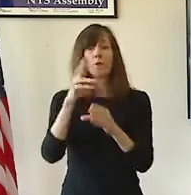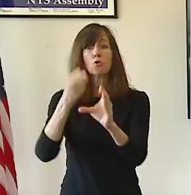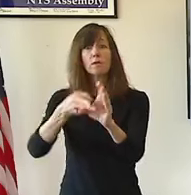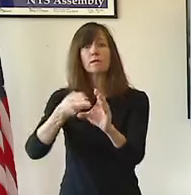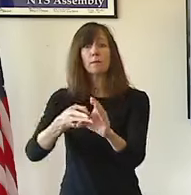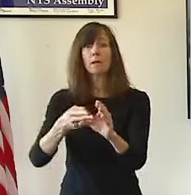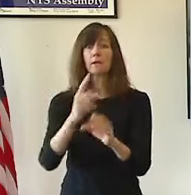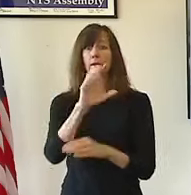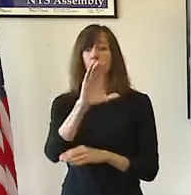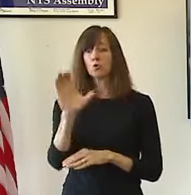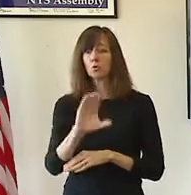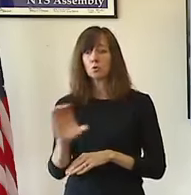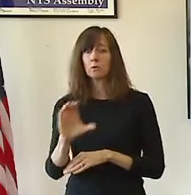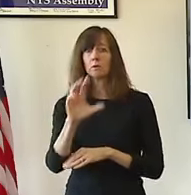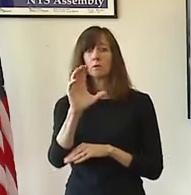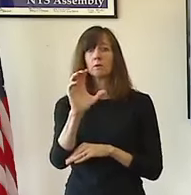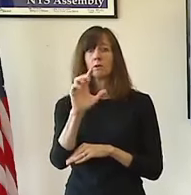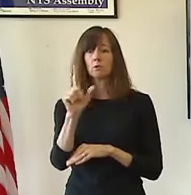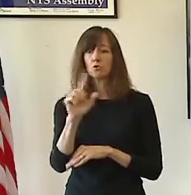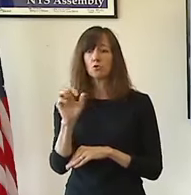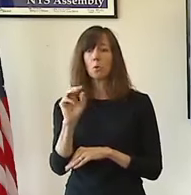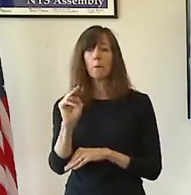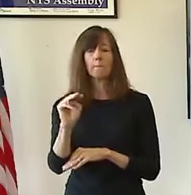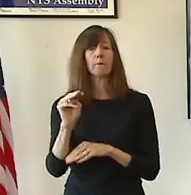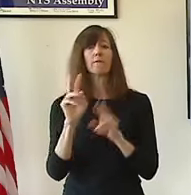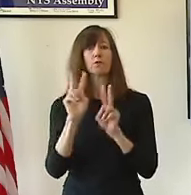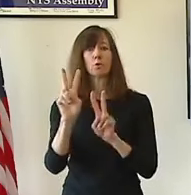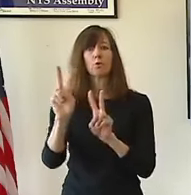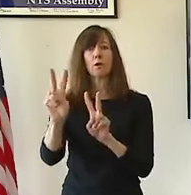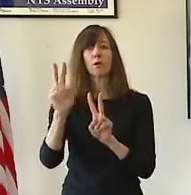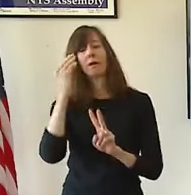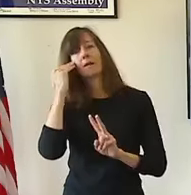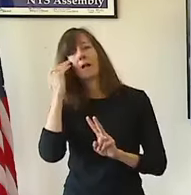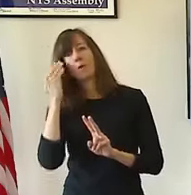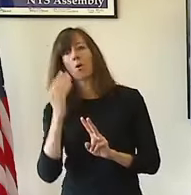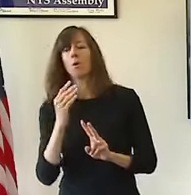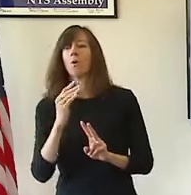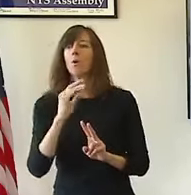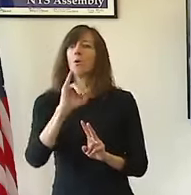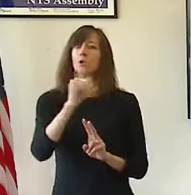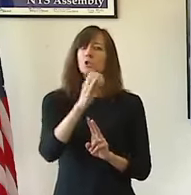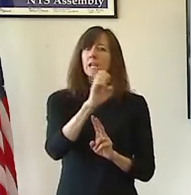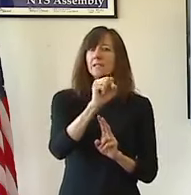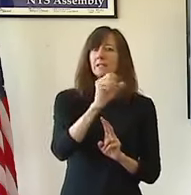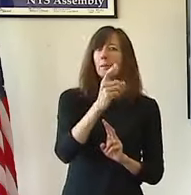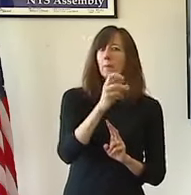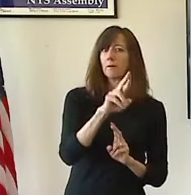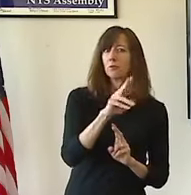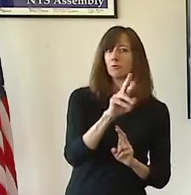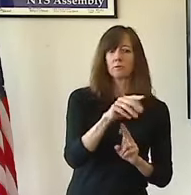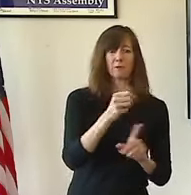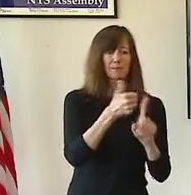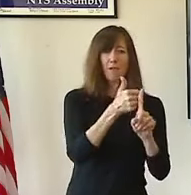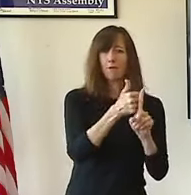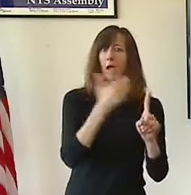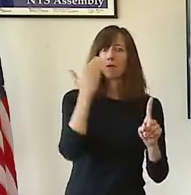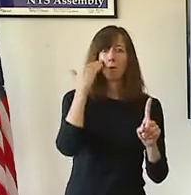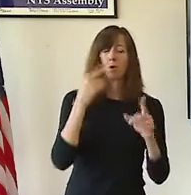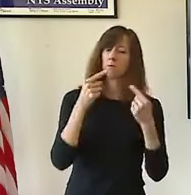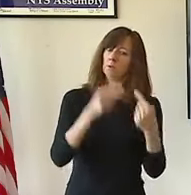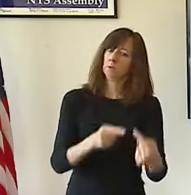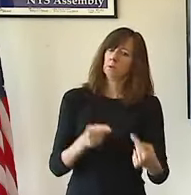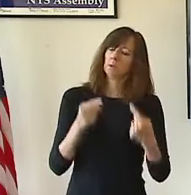Beulah Baptist Church, but I know even he is struggling, having to communicate only through this virtual